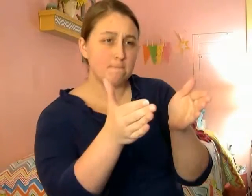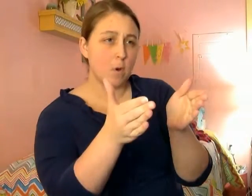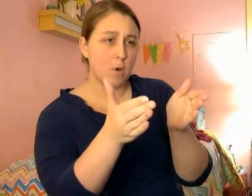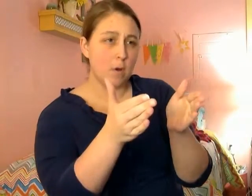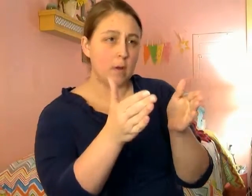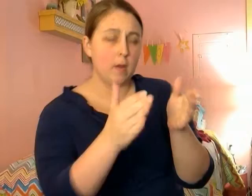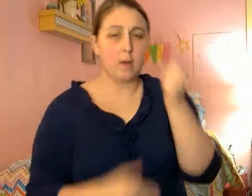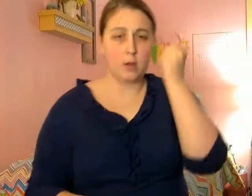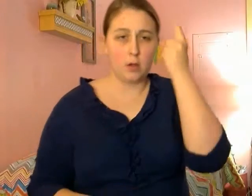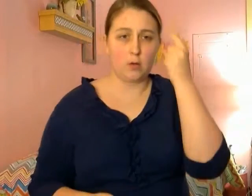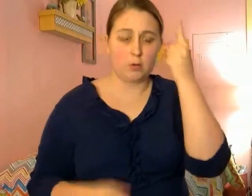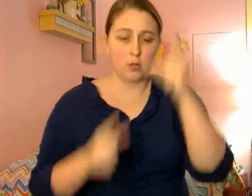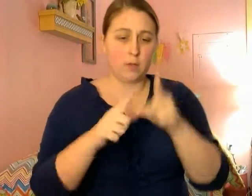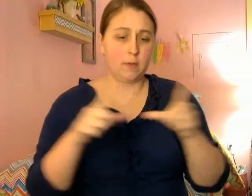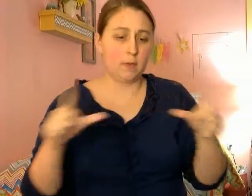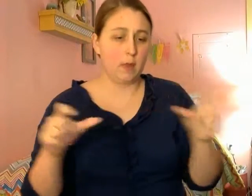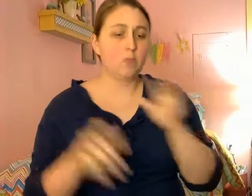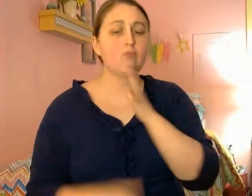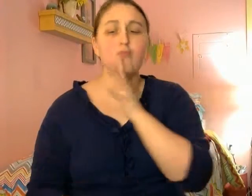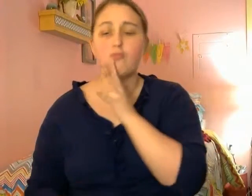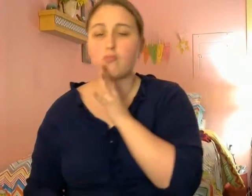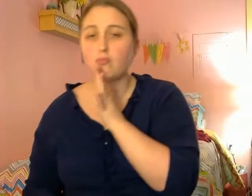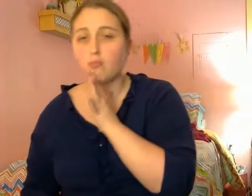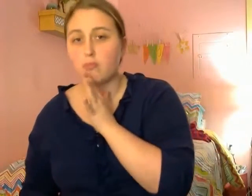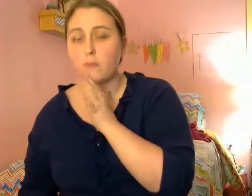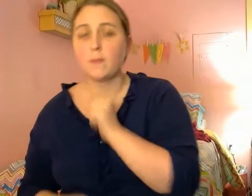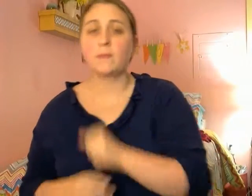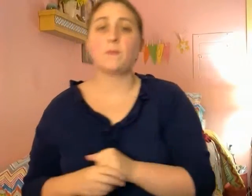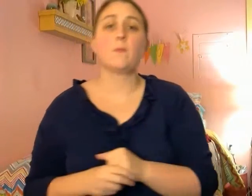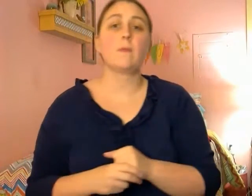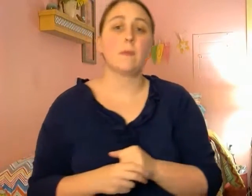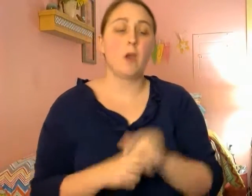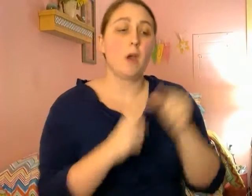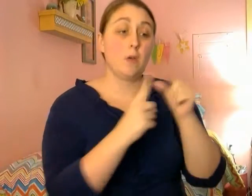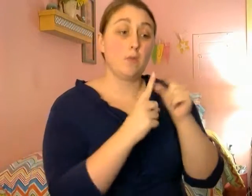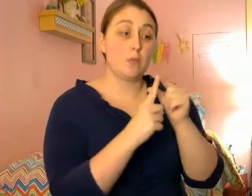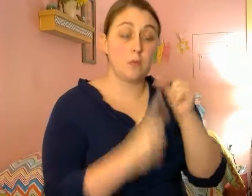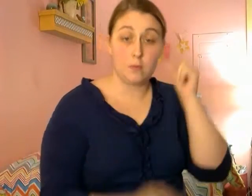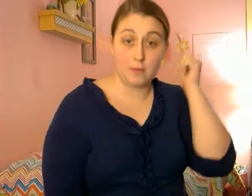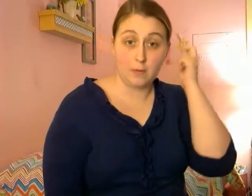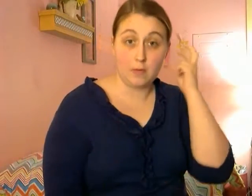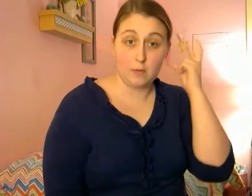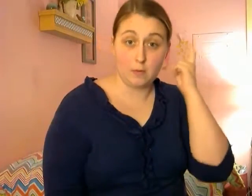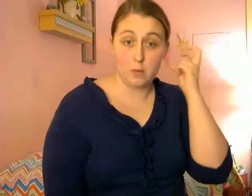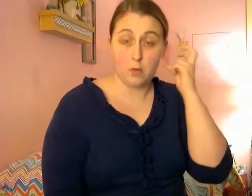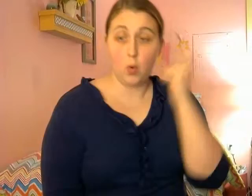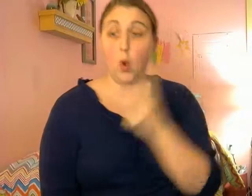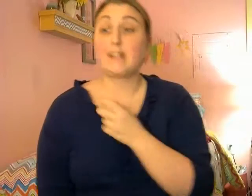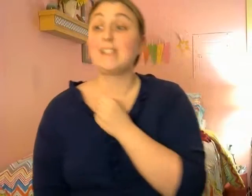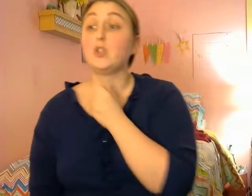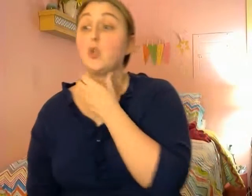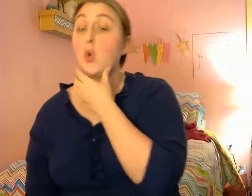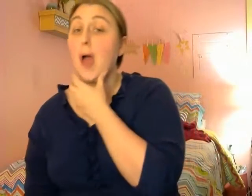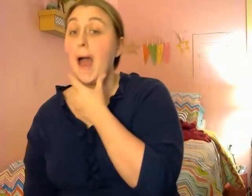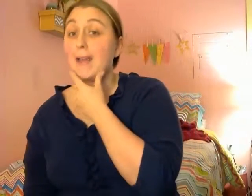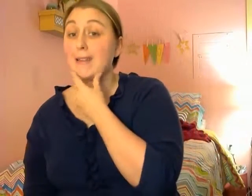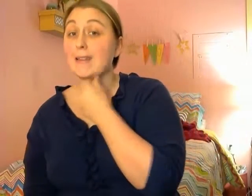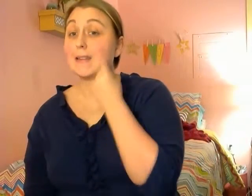the language better. For example, syllable or stress. Those are 2 terms that really help